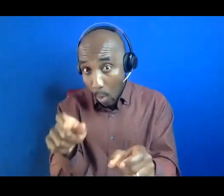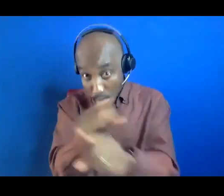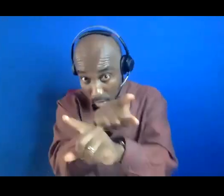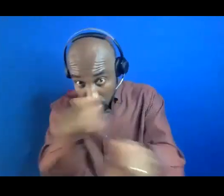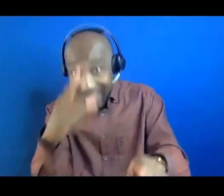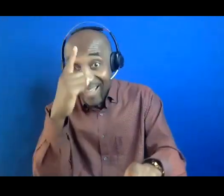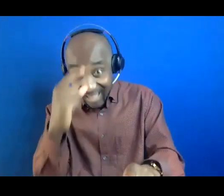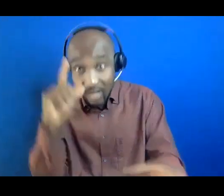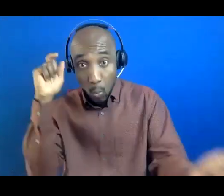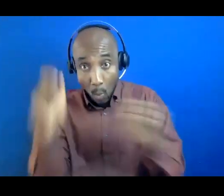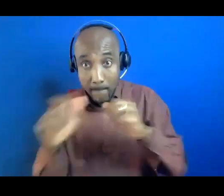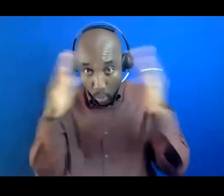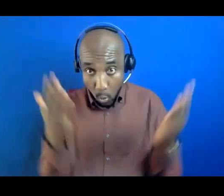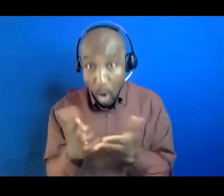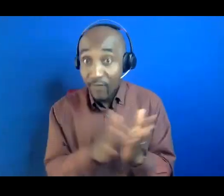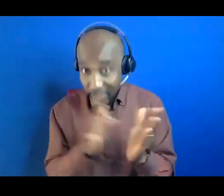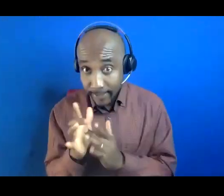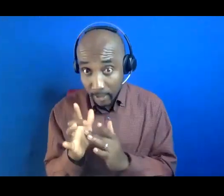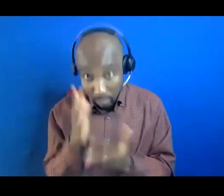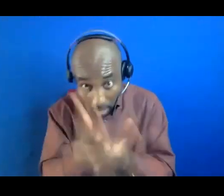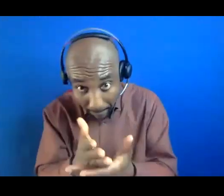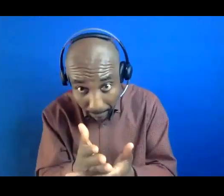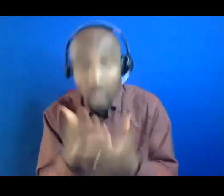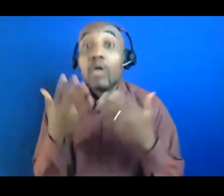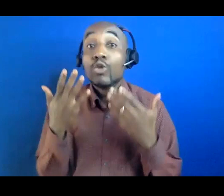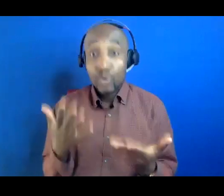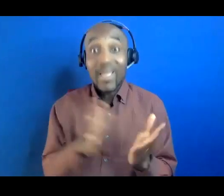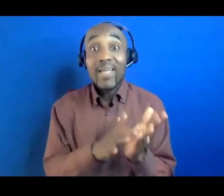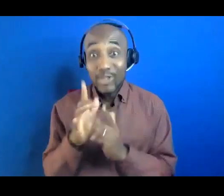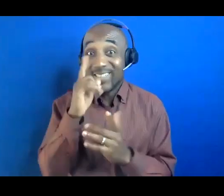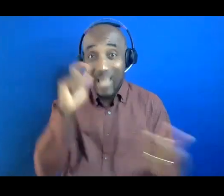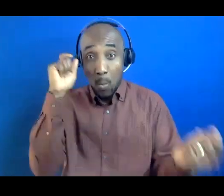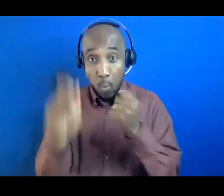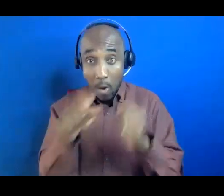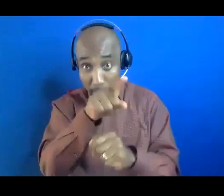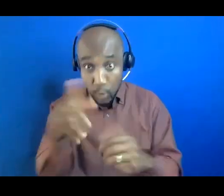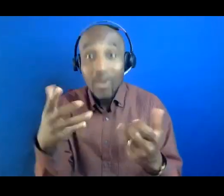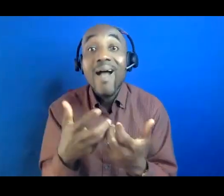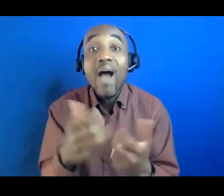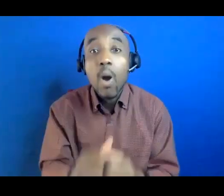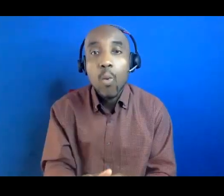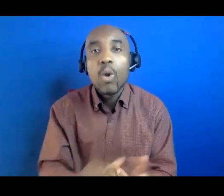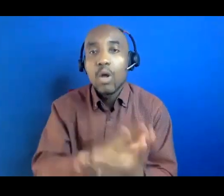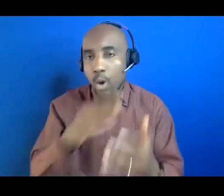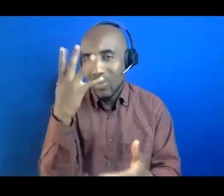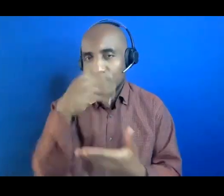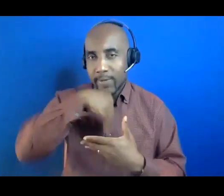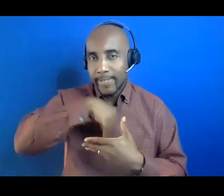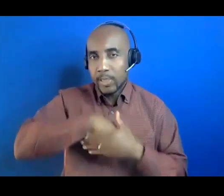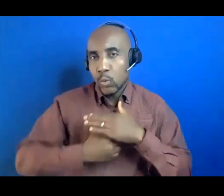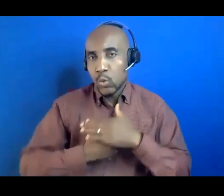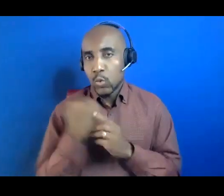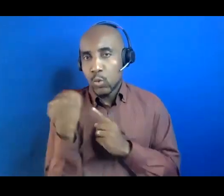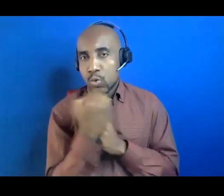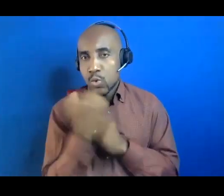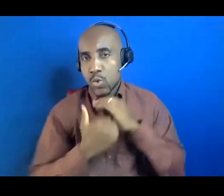for Jesus? Today, Jesus can transform you by the power of his Holy Spirit.